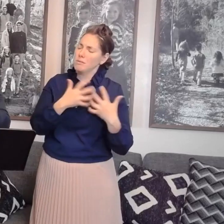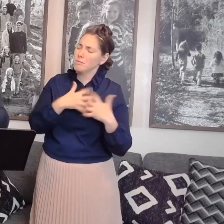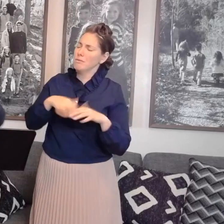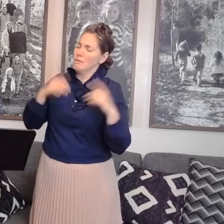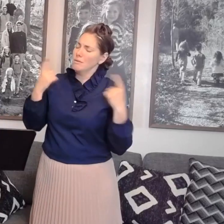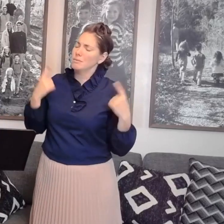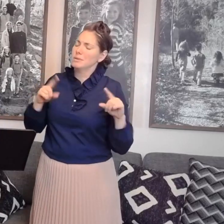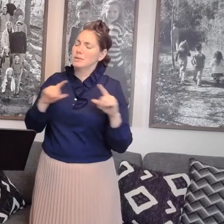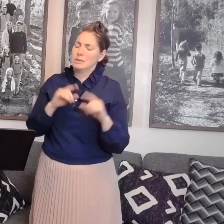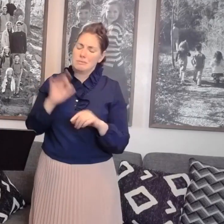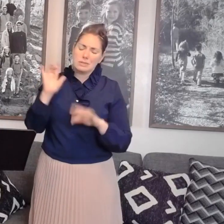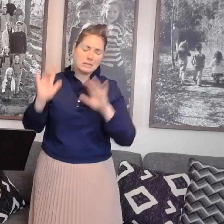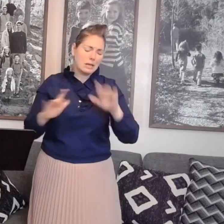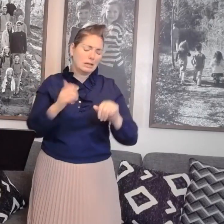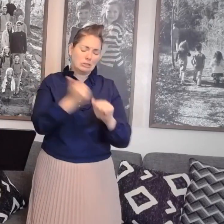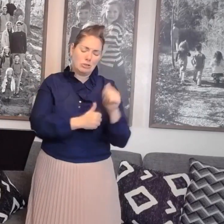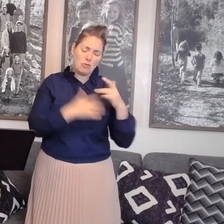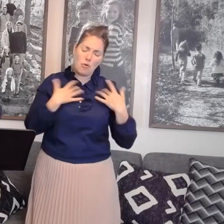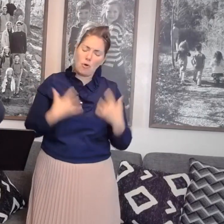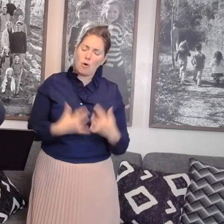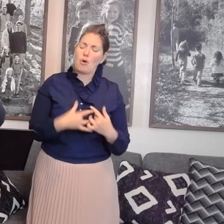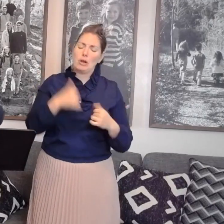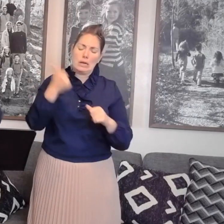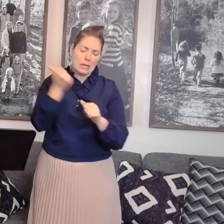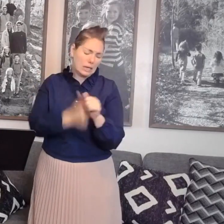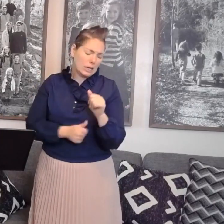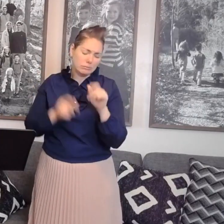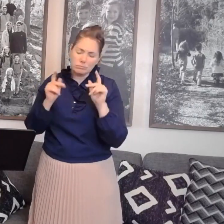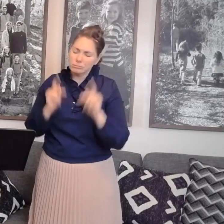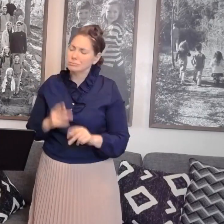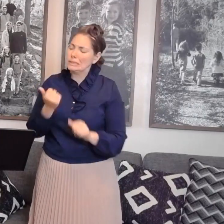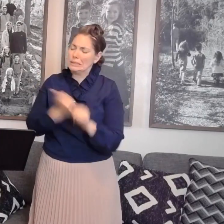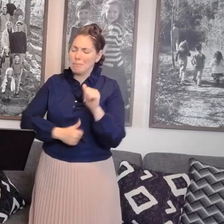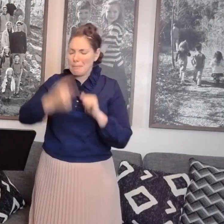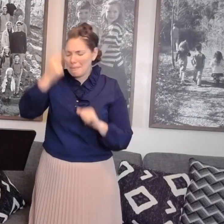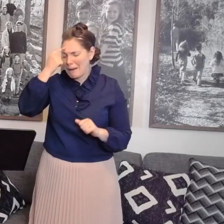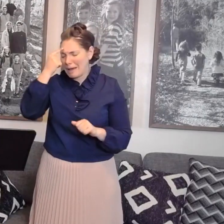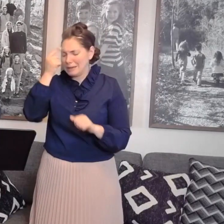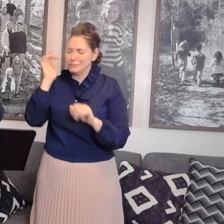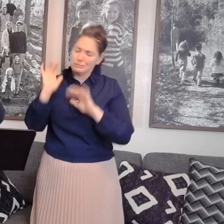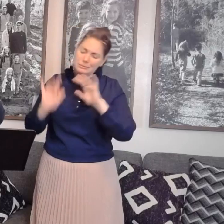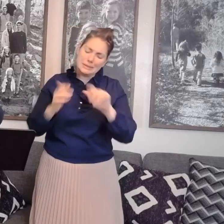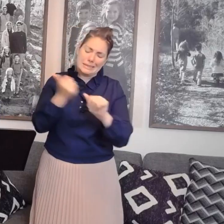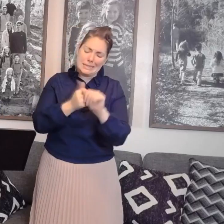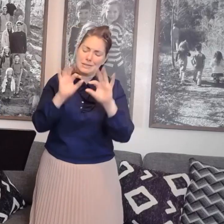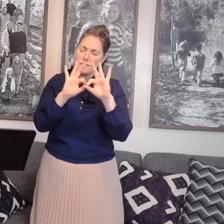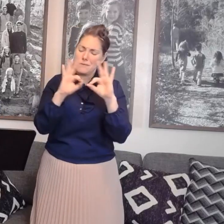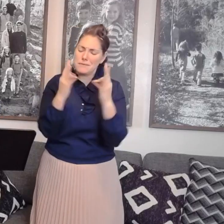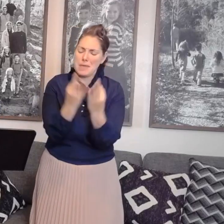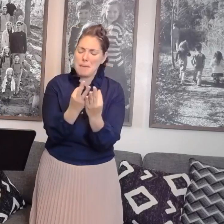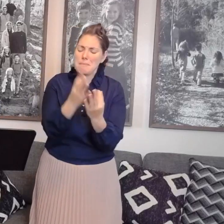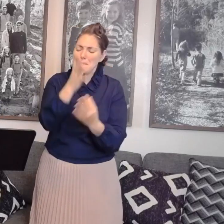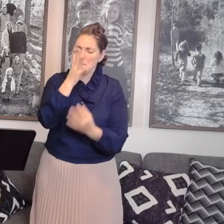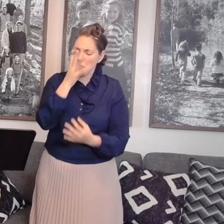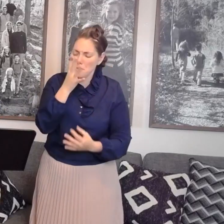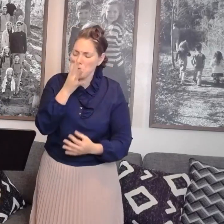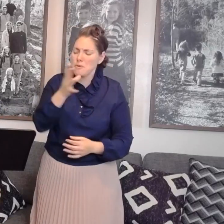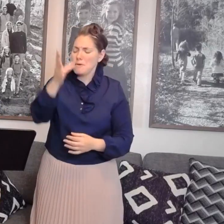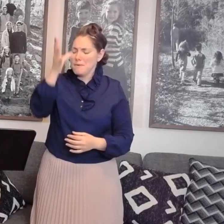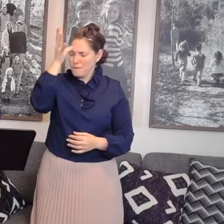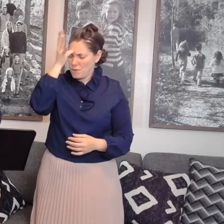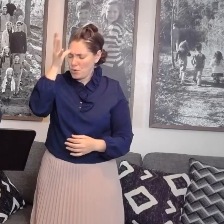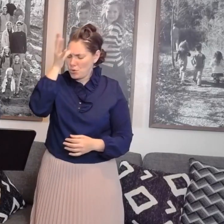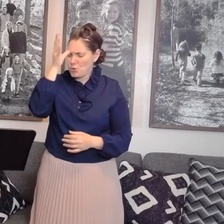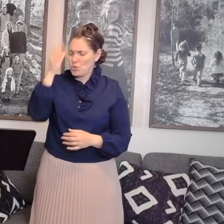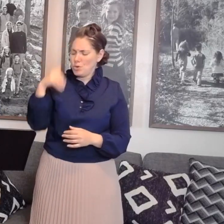Lord. God, touch each and every heart, God. Each and every mind, every family, Lord. Every mother, God. Every father, Lord.